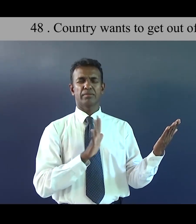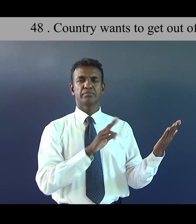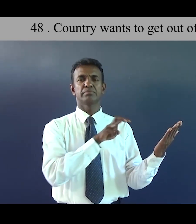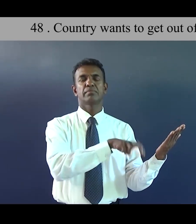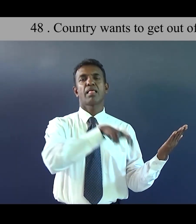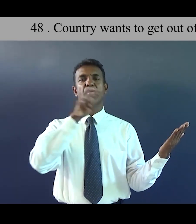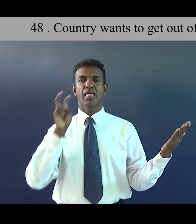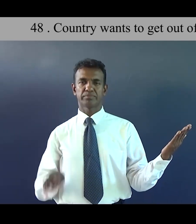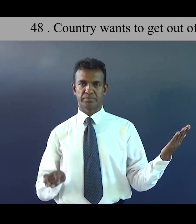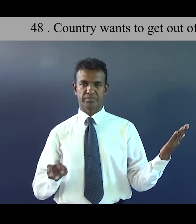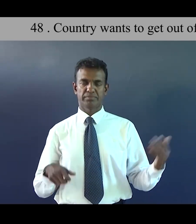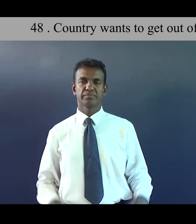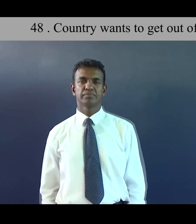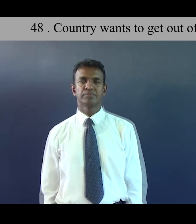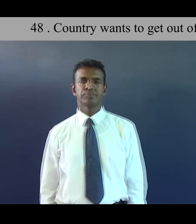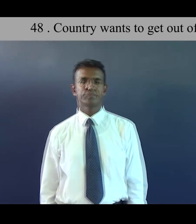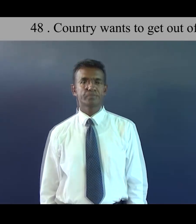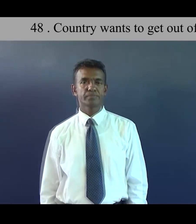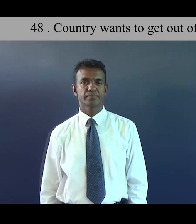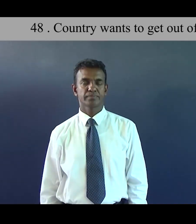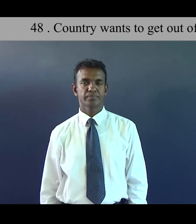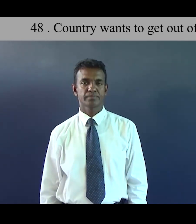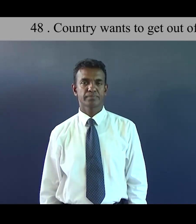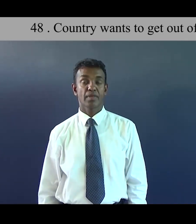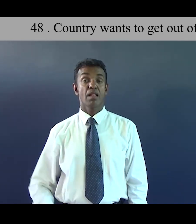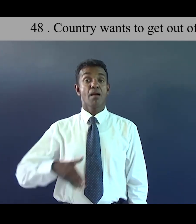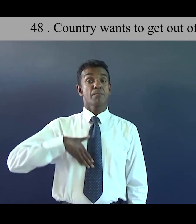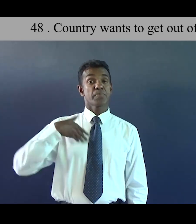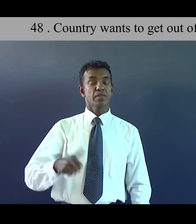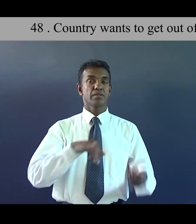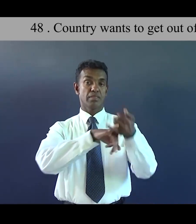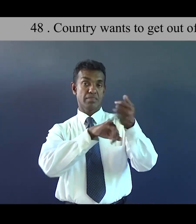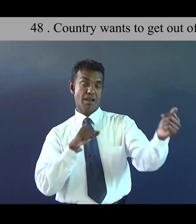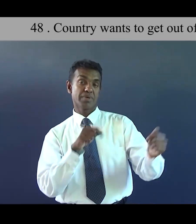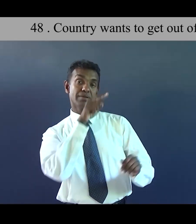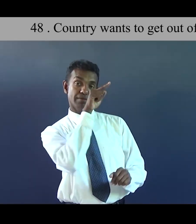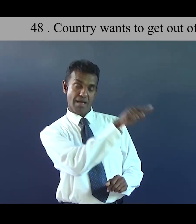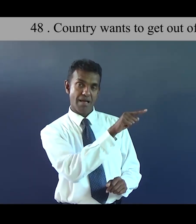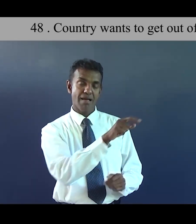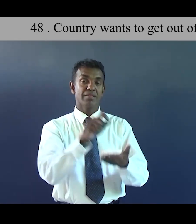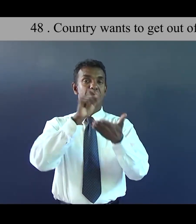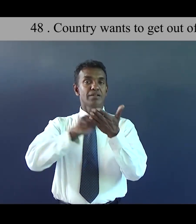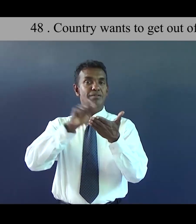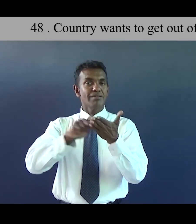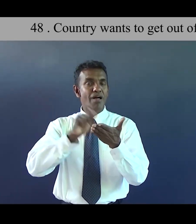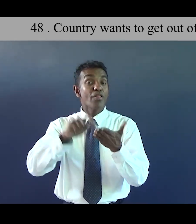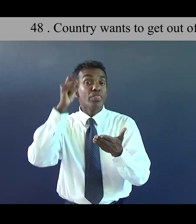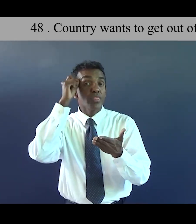They will stop being part of the agreement 1 year after the letter has